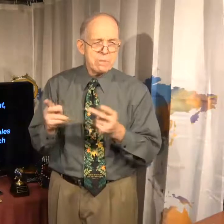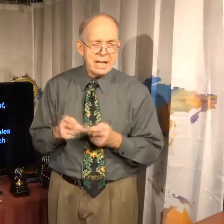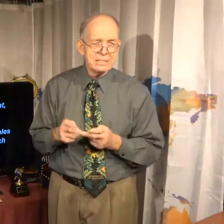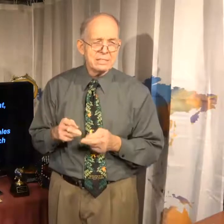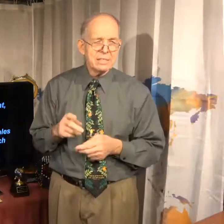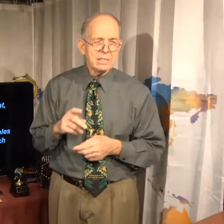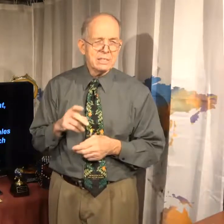place,